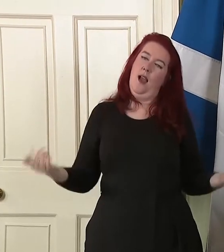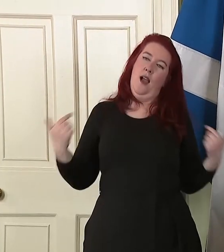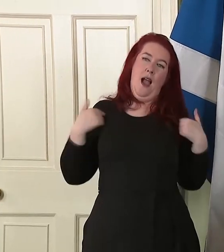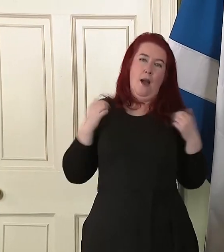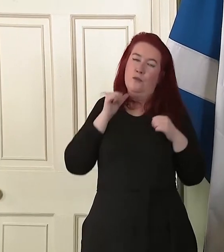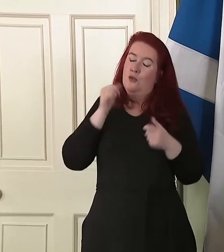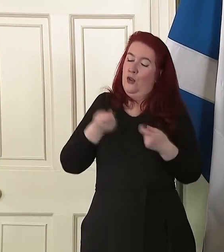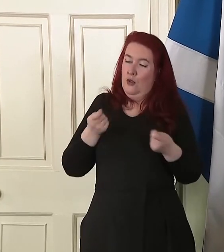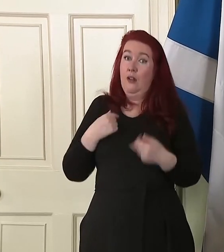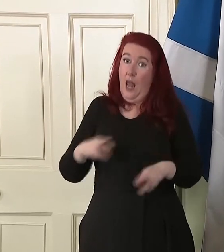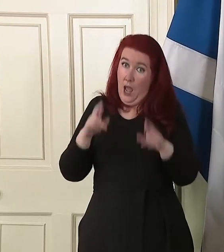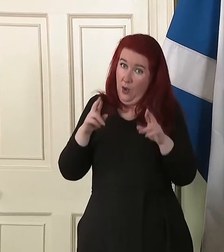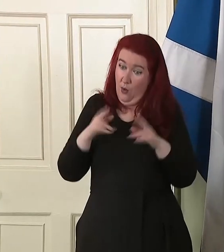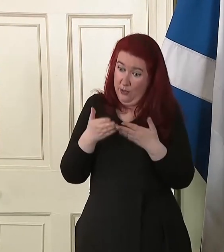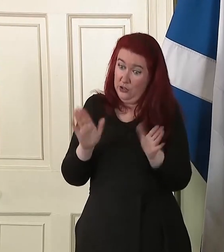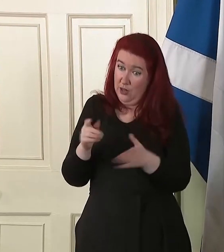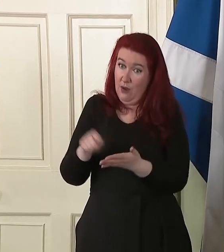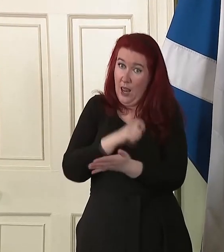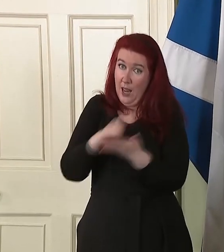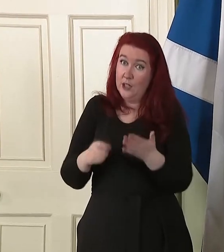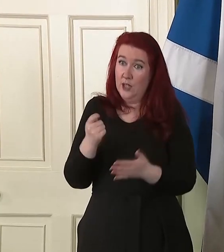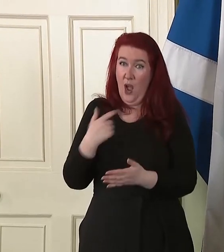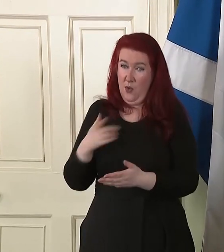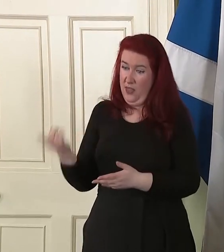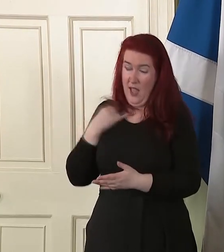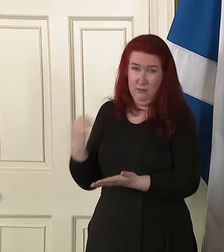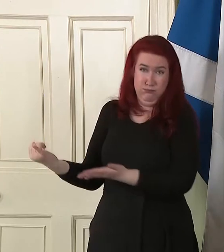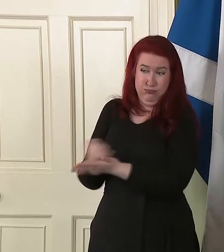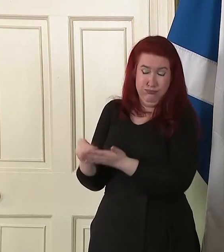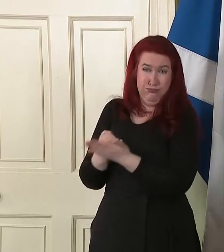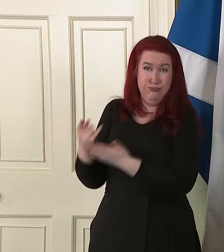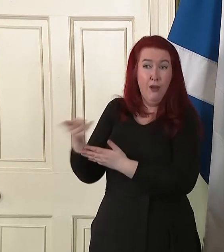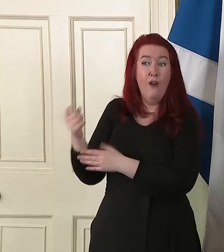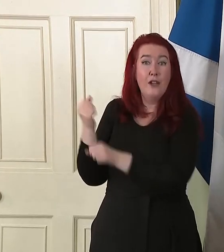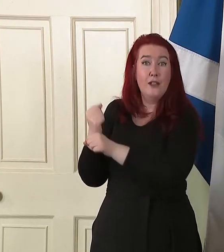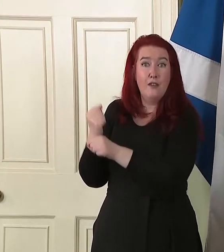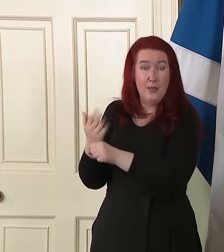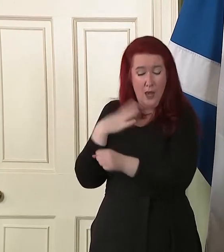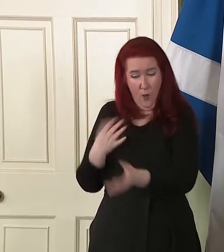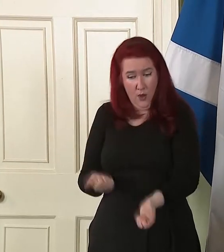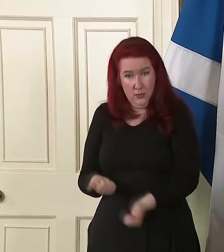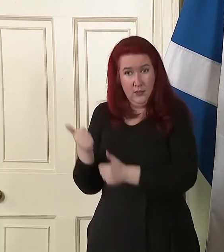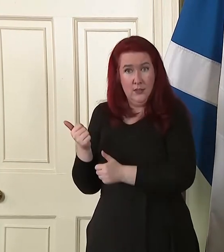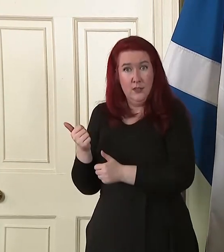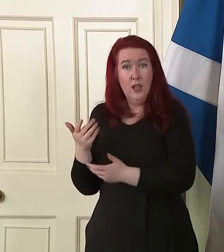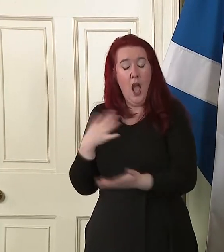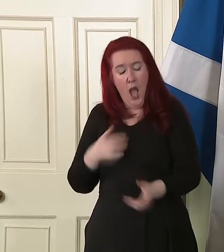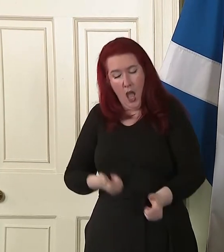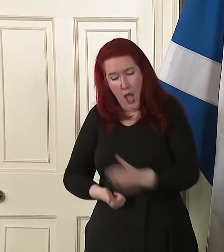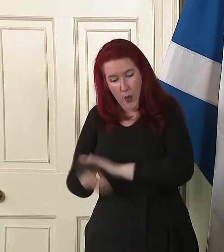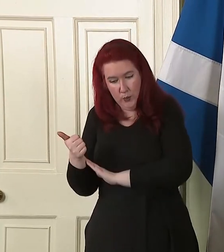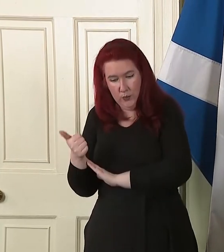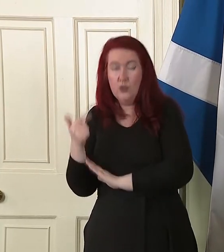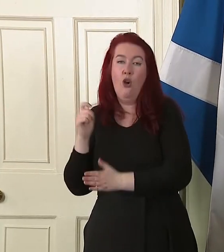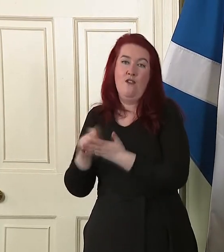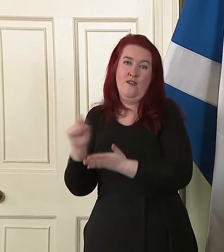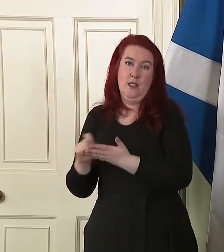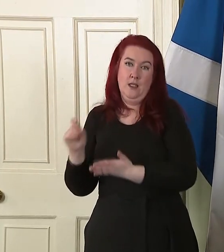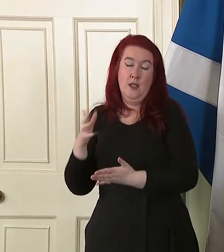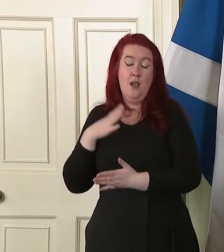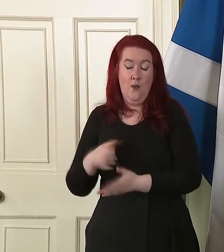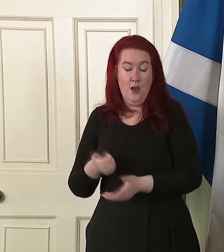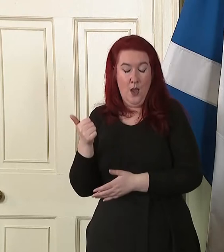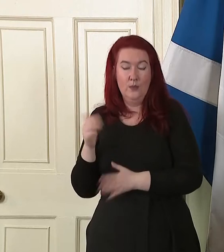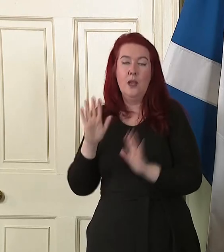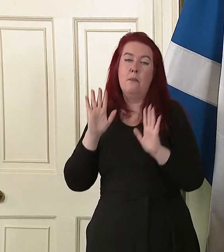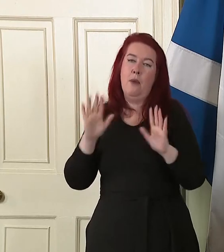that. I hope there's a general election very soon, because I want this rotten shower of a government, I hope, out of office. But I